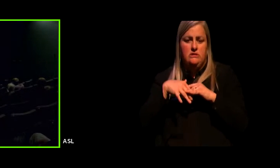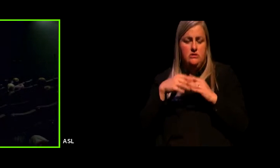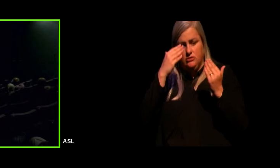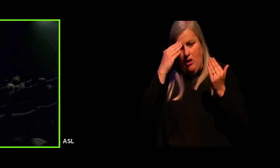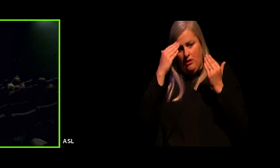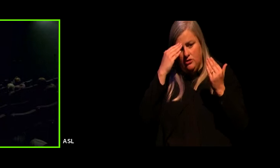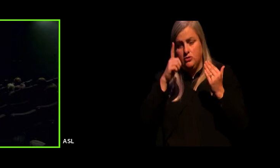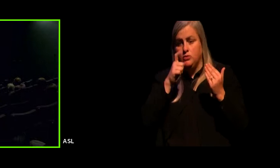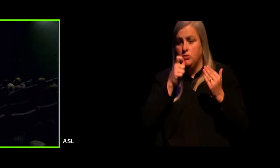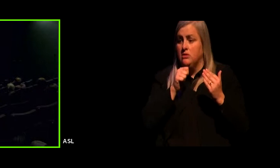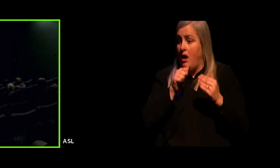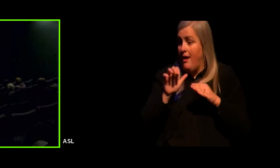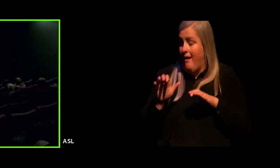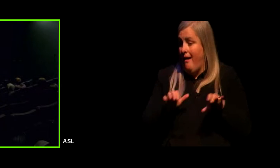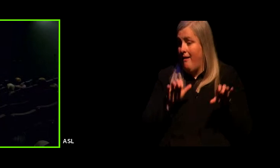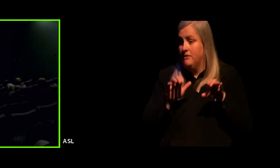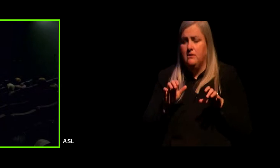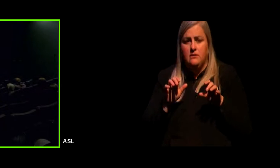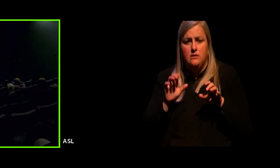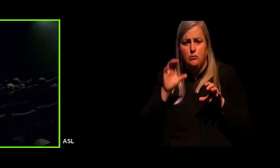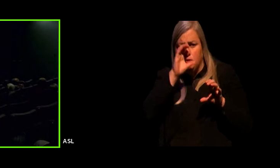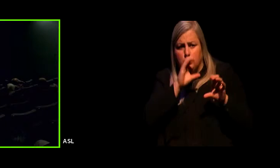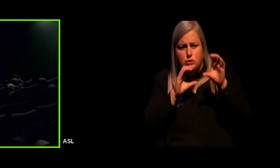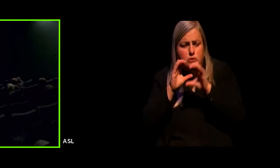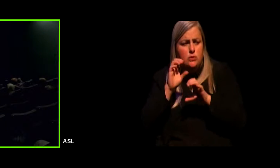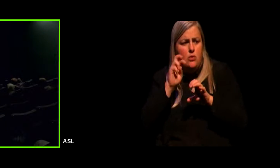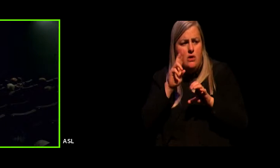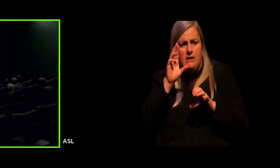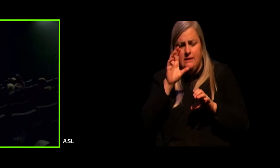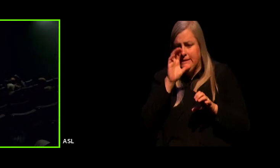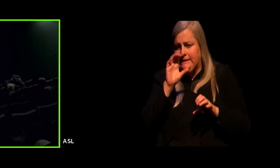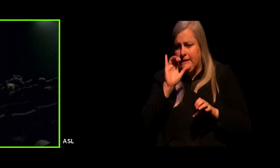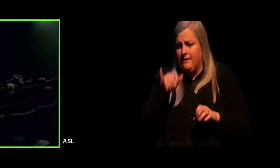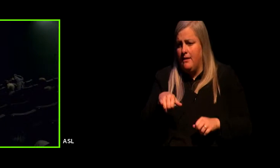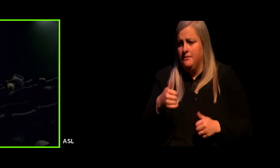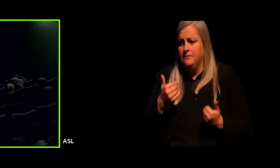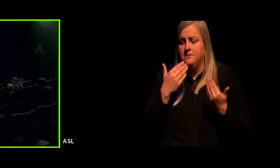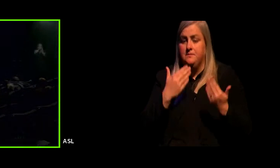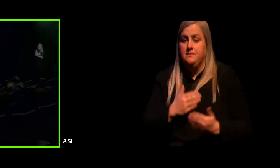be actively pursuing it or seeking it. Thank you.